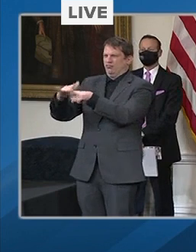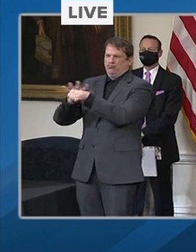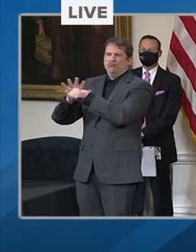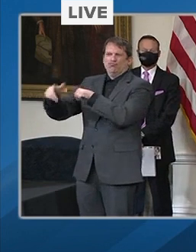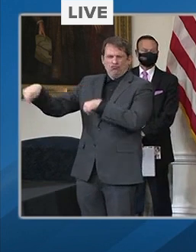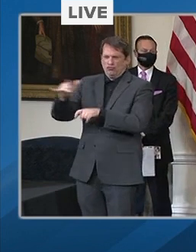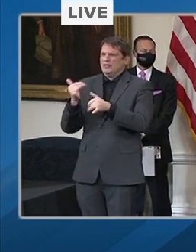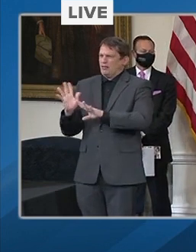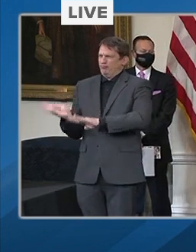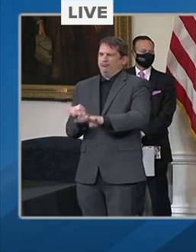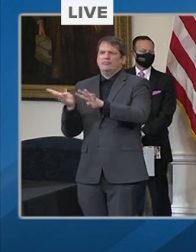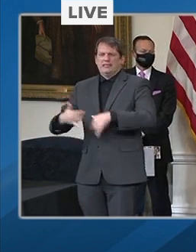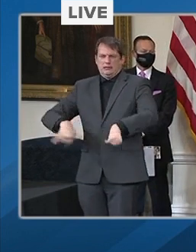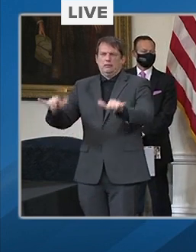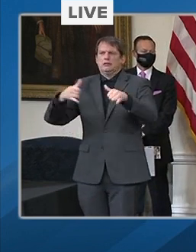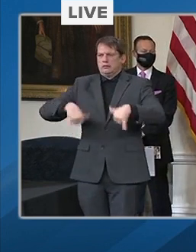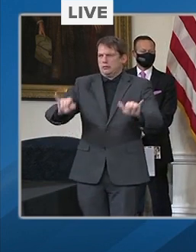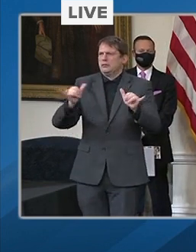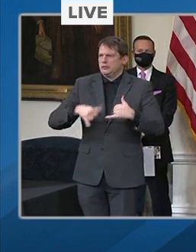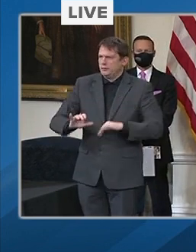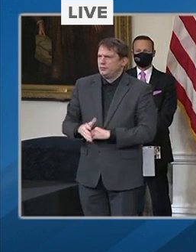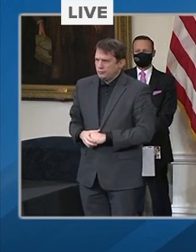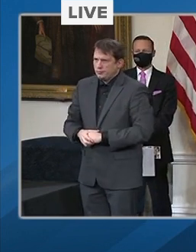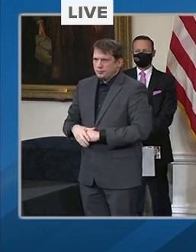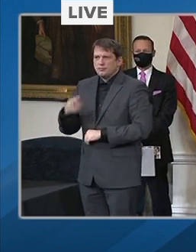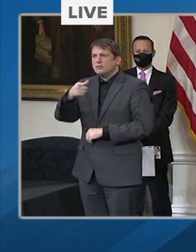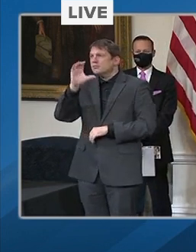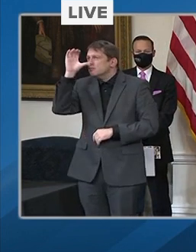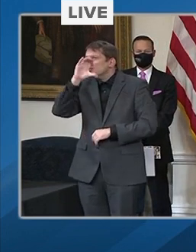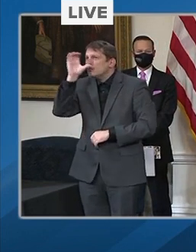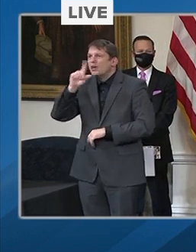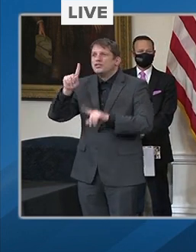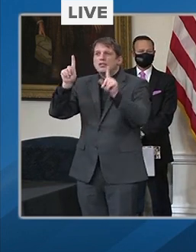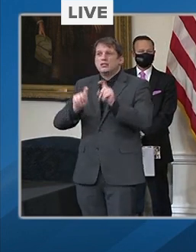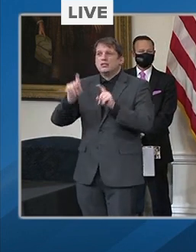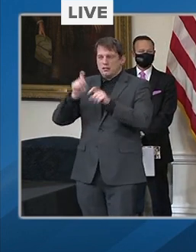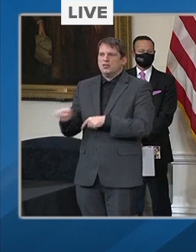before. To find out where you can get tested, go to